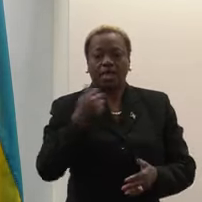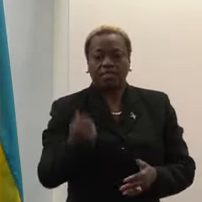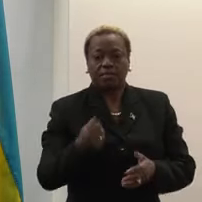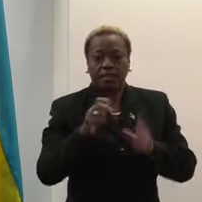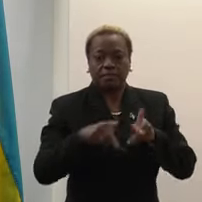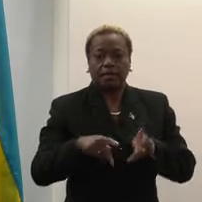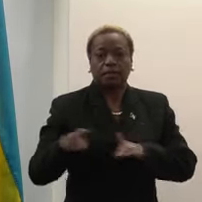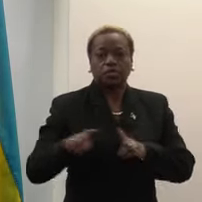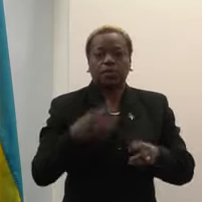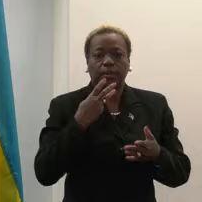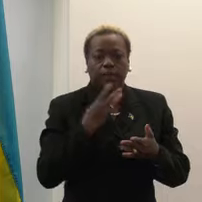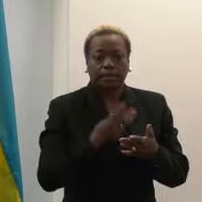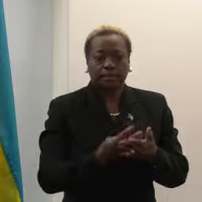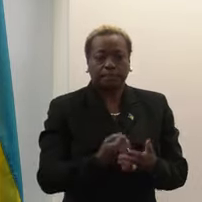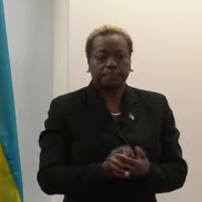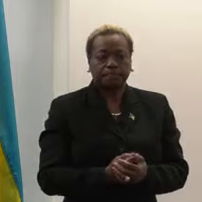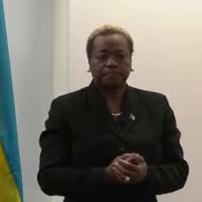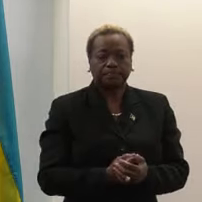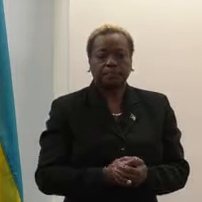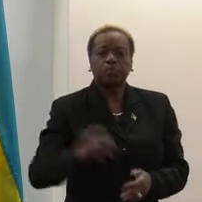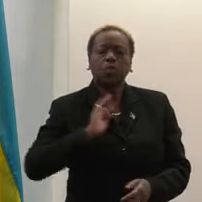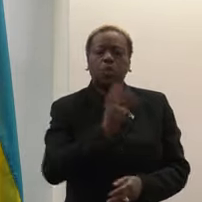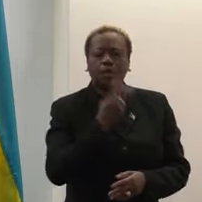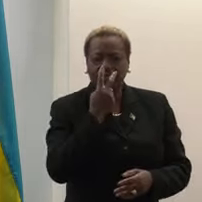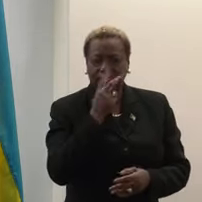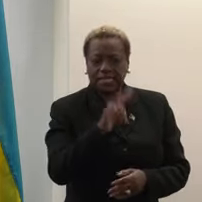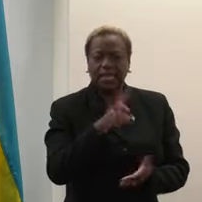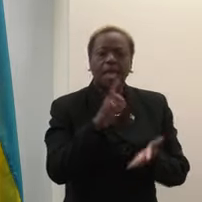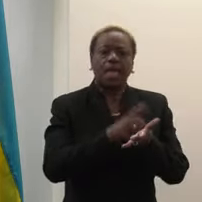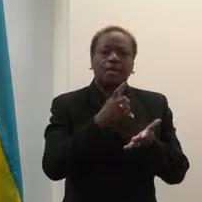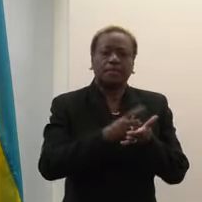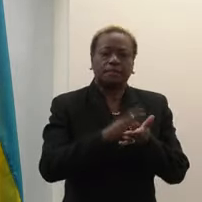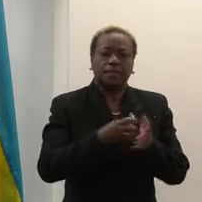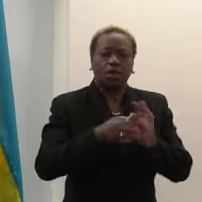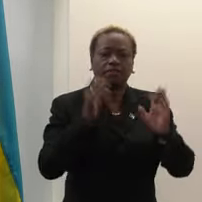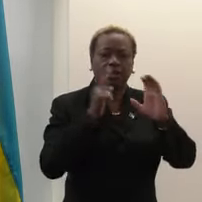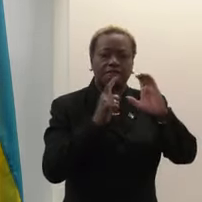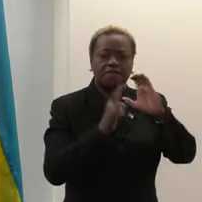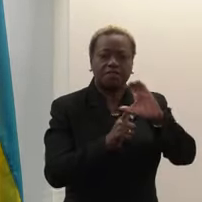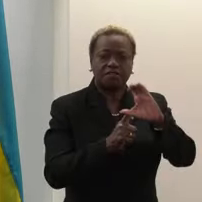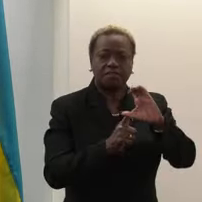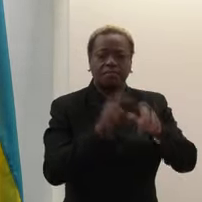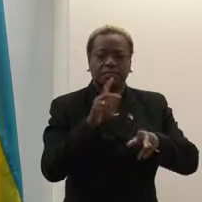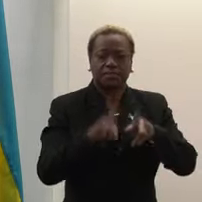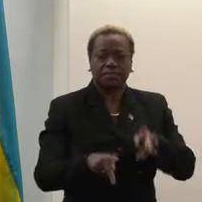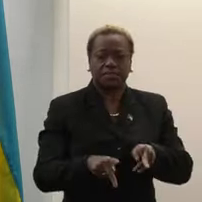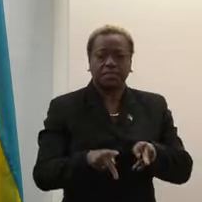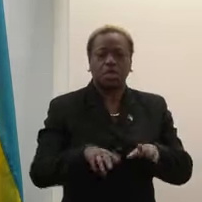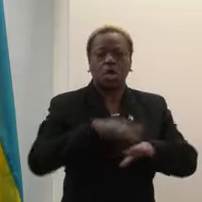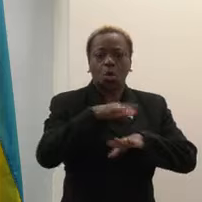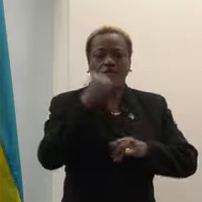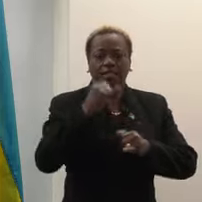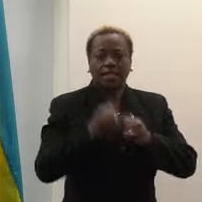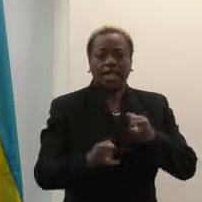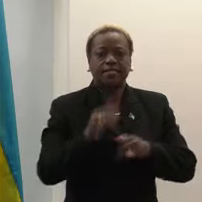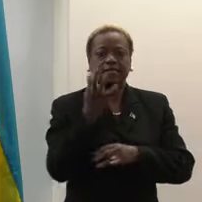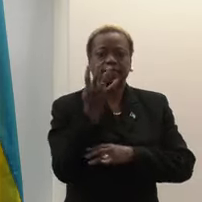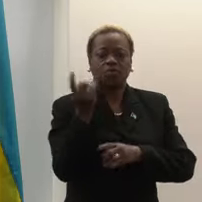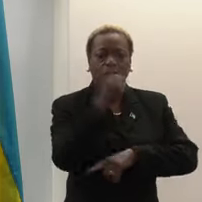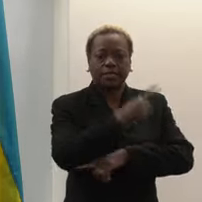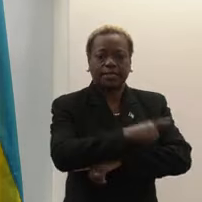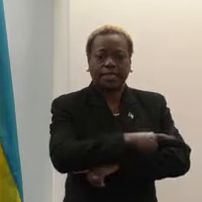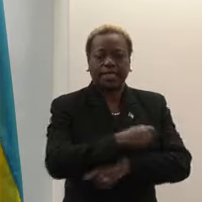well. We have seen a doubling of confirmed cases over the last 4